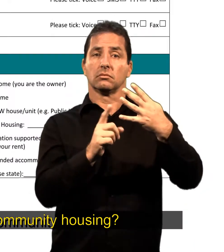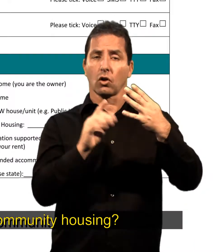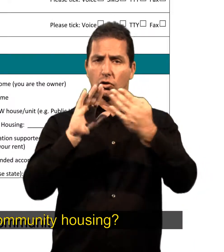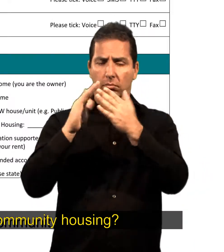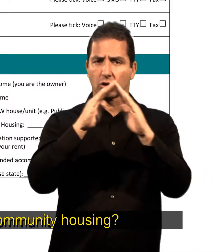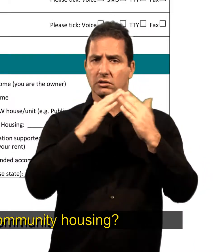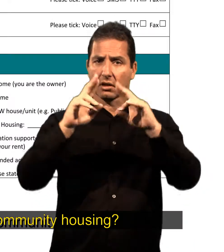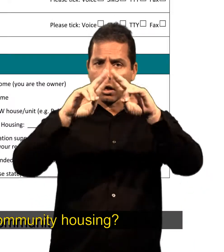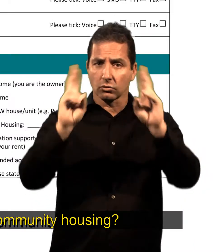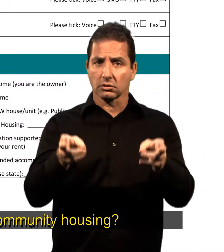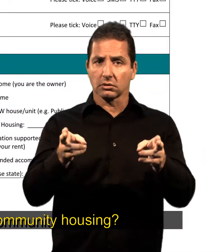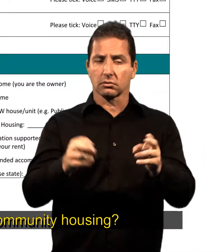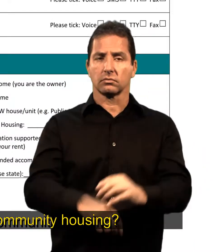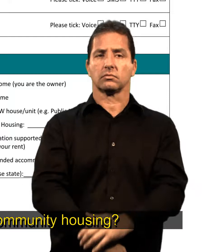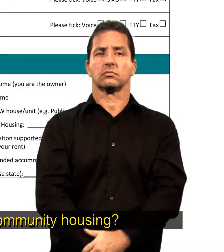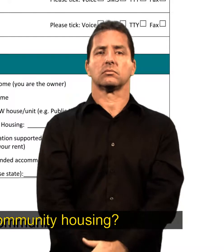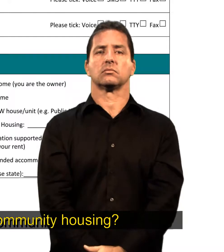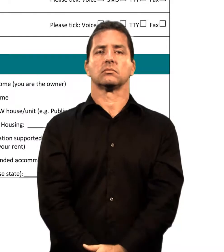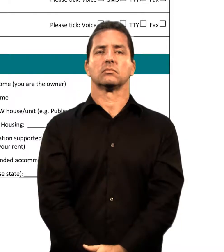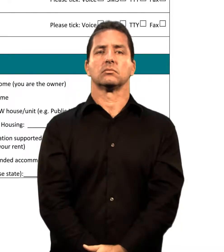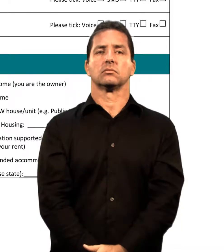Do you live in community housing?